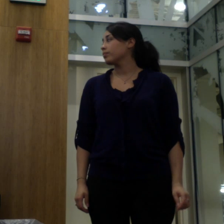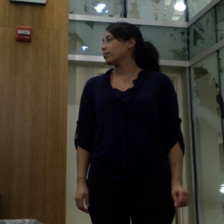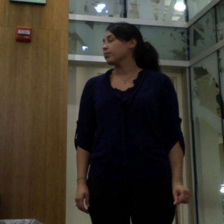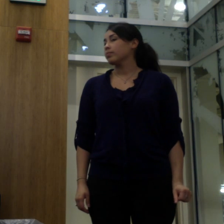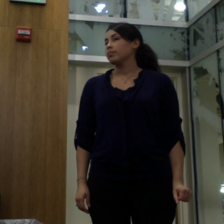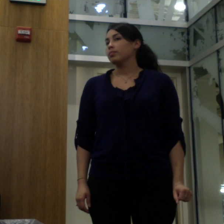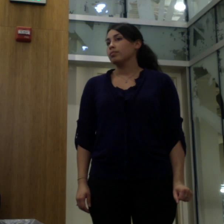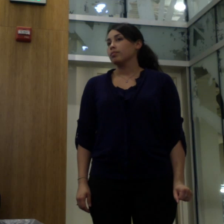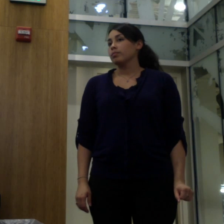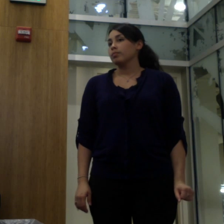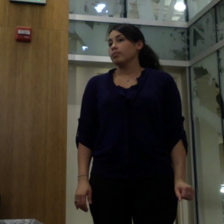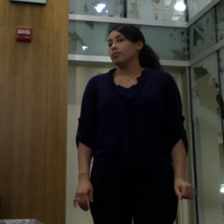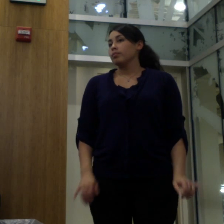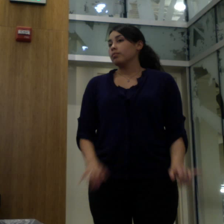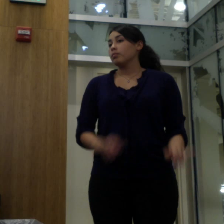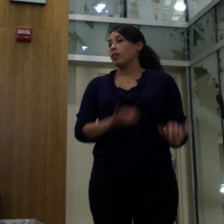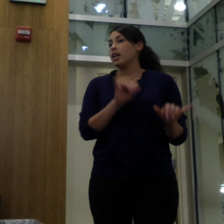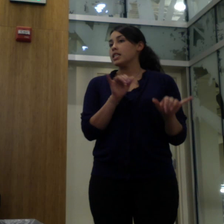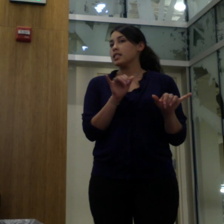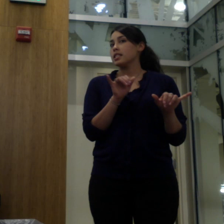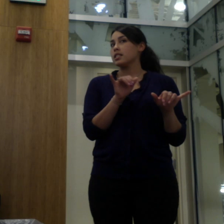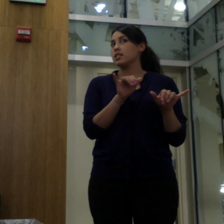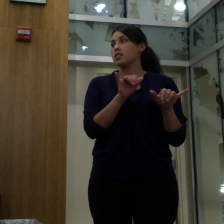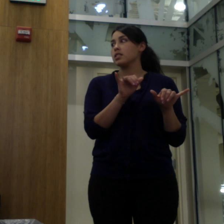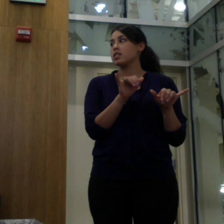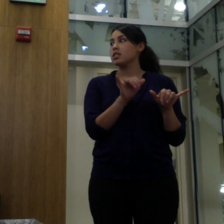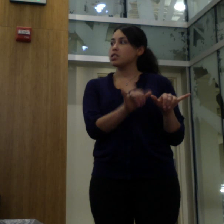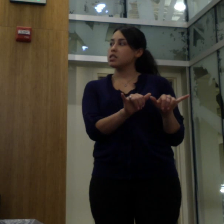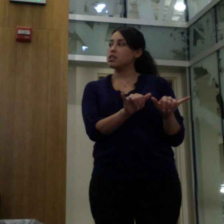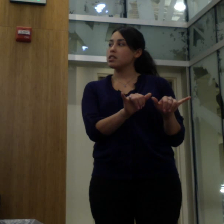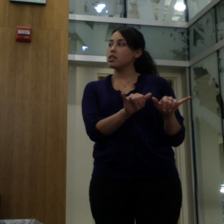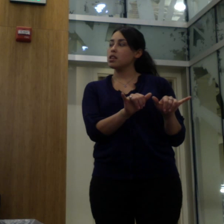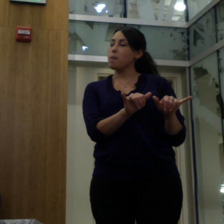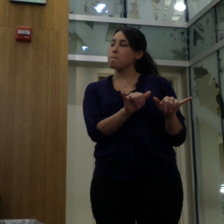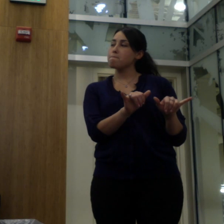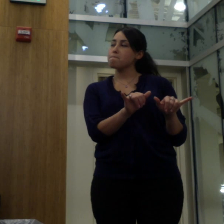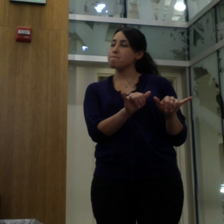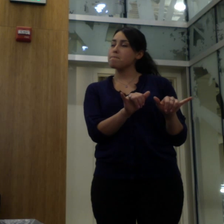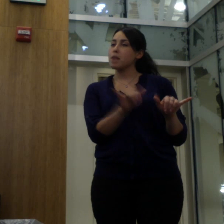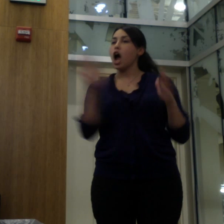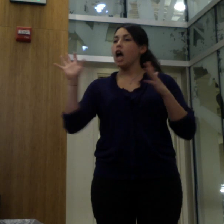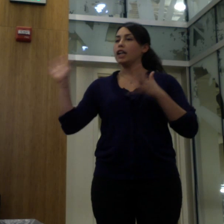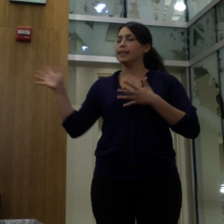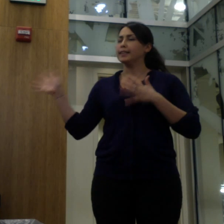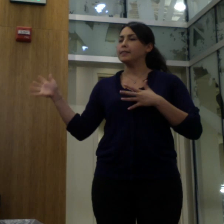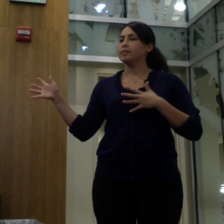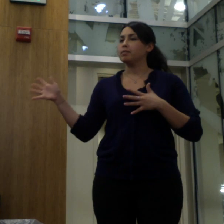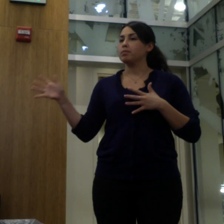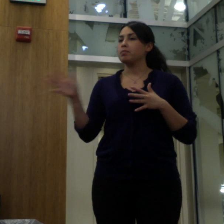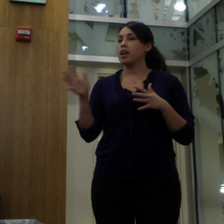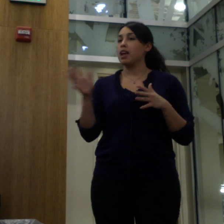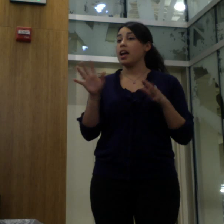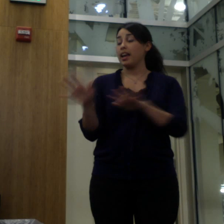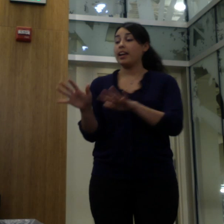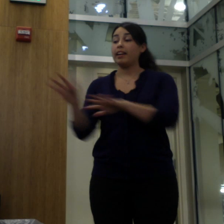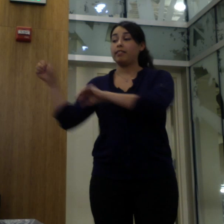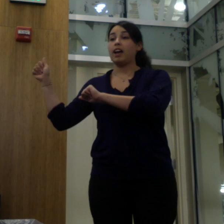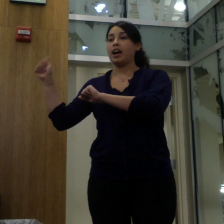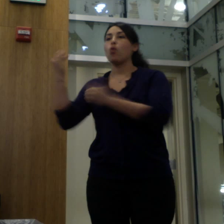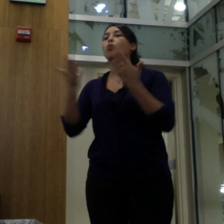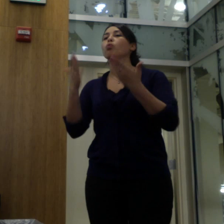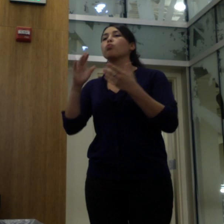Let's see, stay in place. Dun, dun, dun, dun. All right, we'll leave it at those two. Evacuation, when might